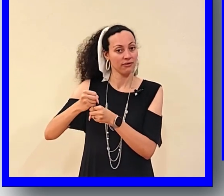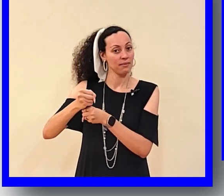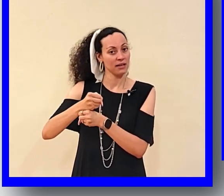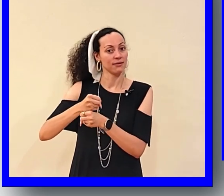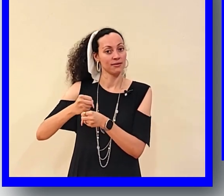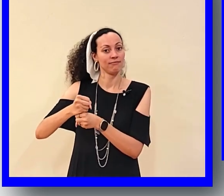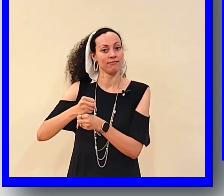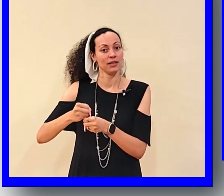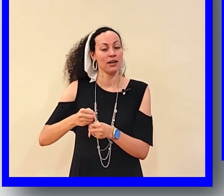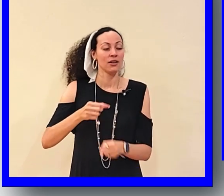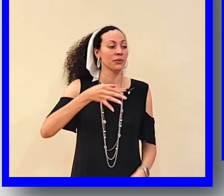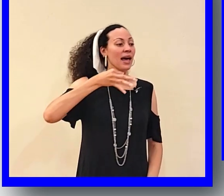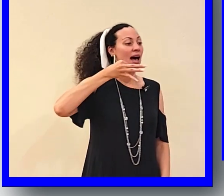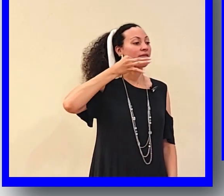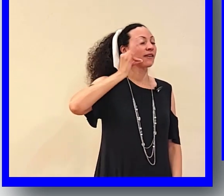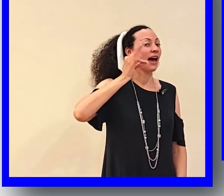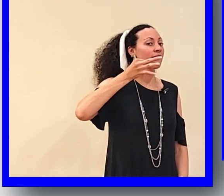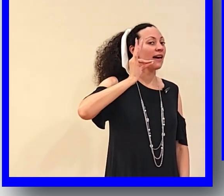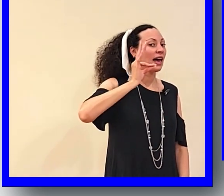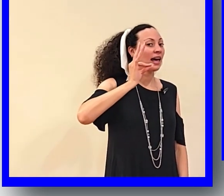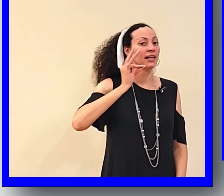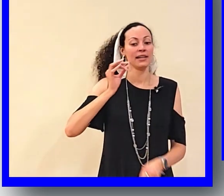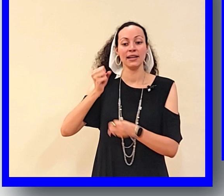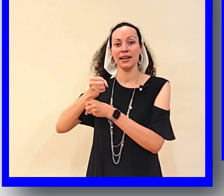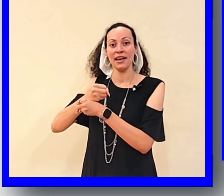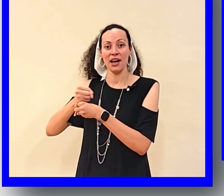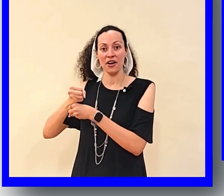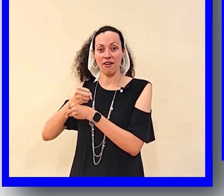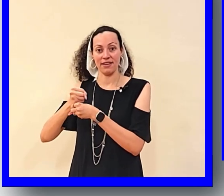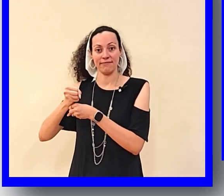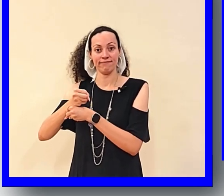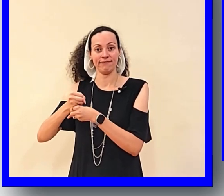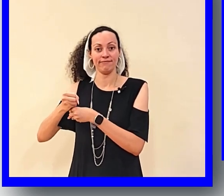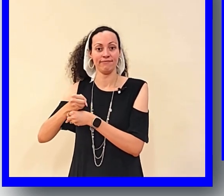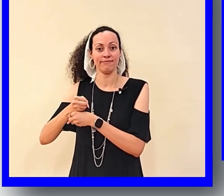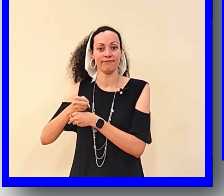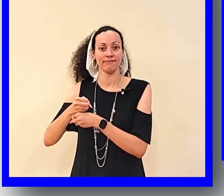grinding coffee beans. We have cafe, coffee.